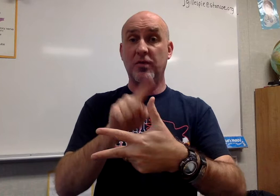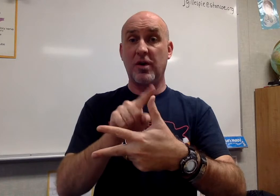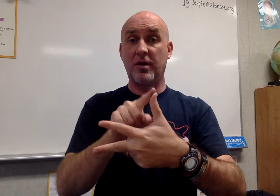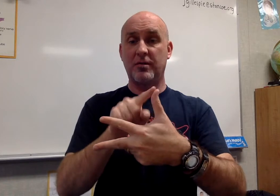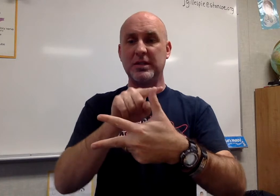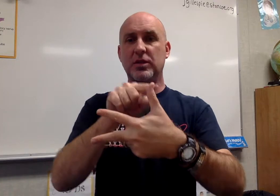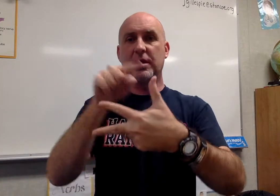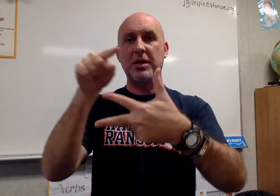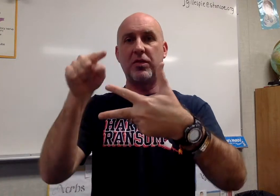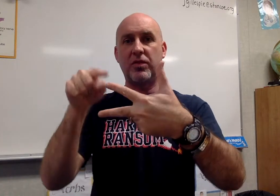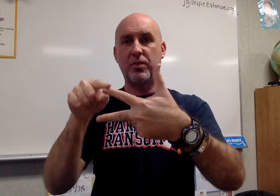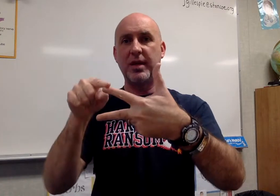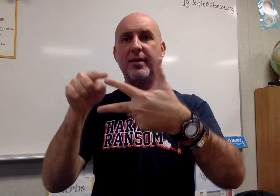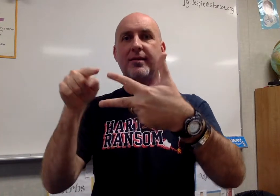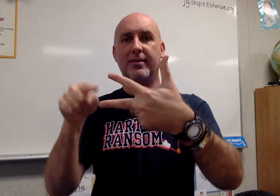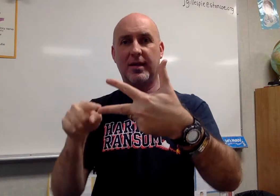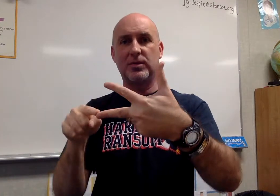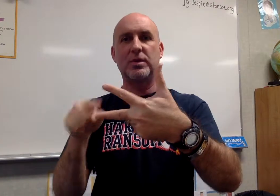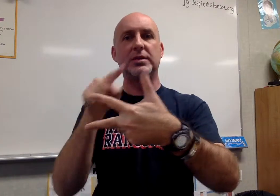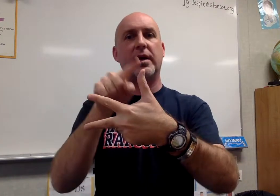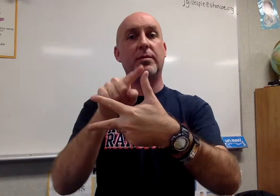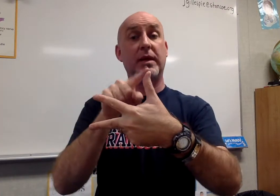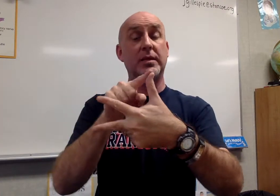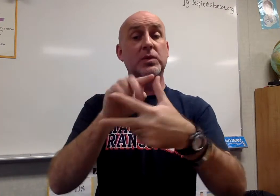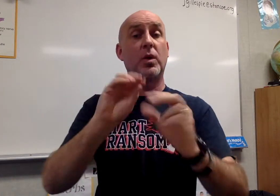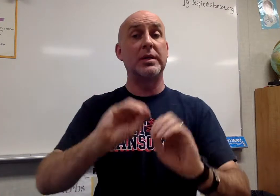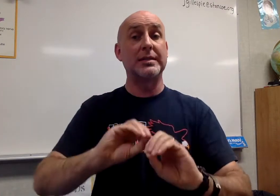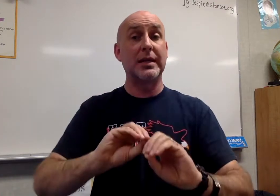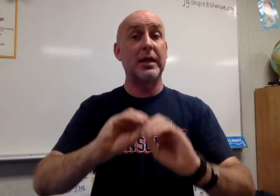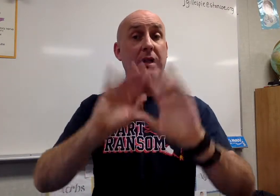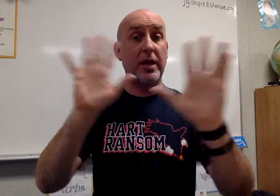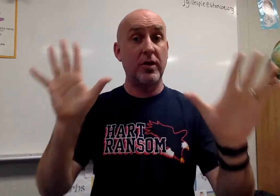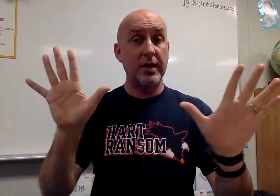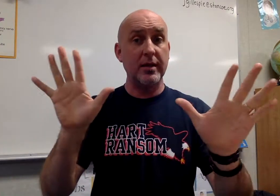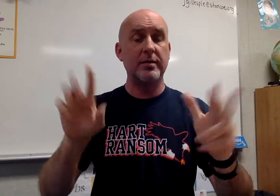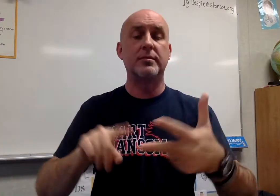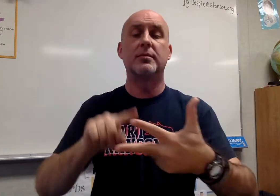far, these are going to be 3 things we're going to talk about. This one is clarity,